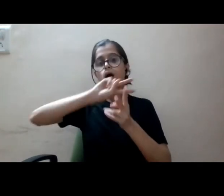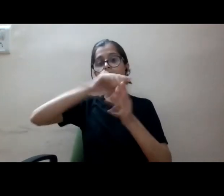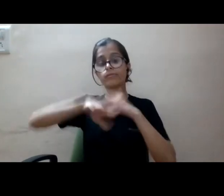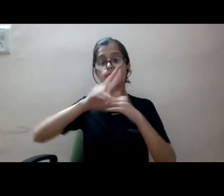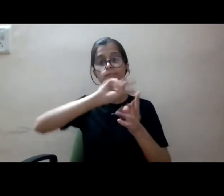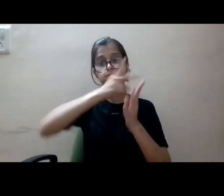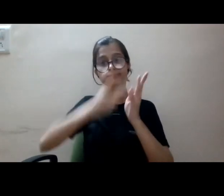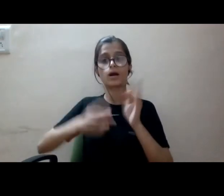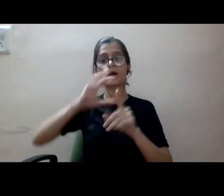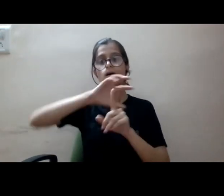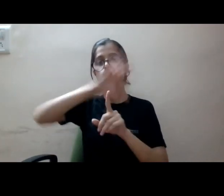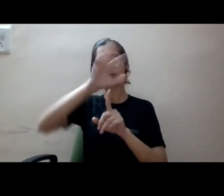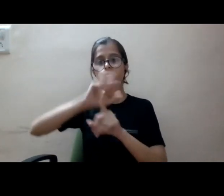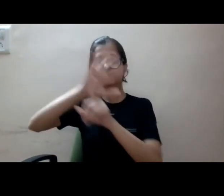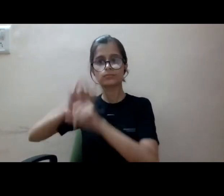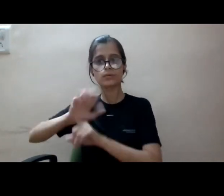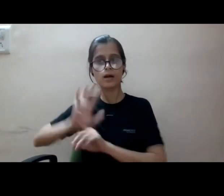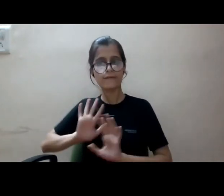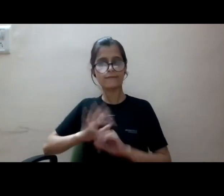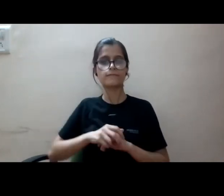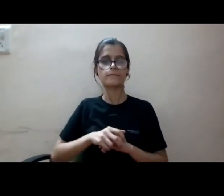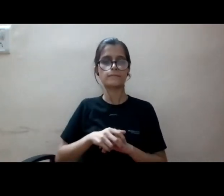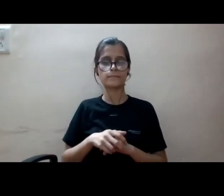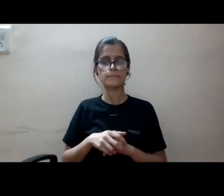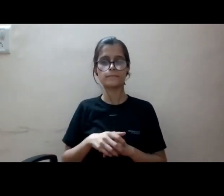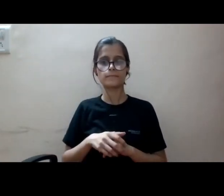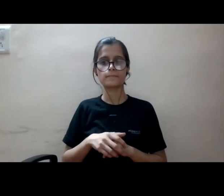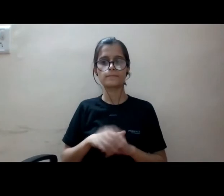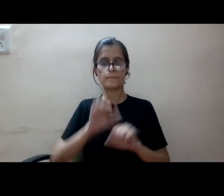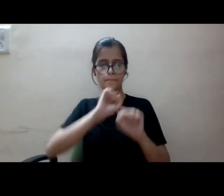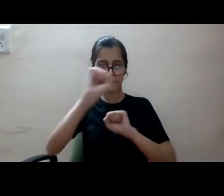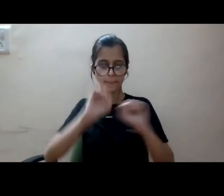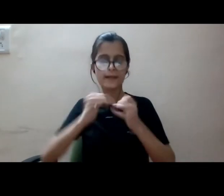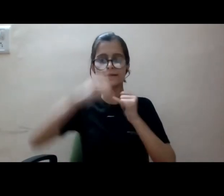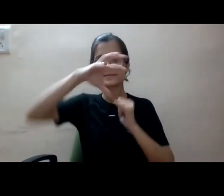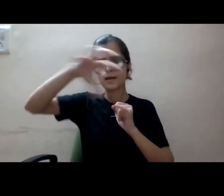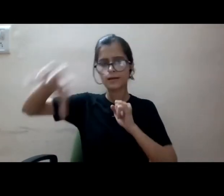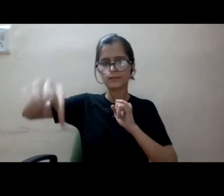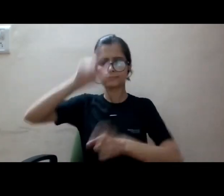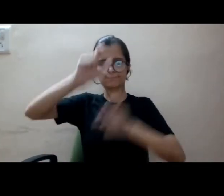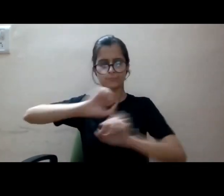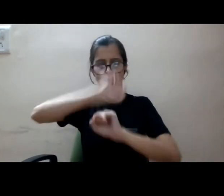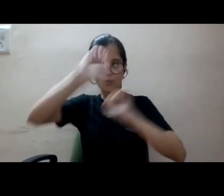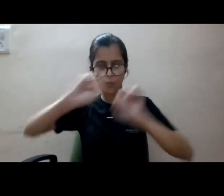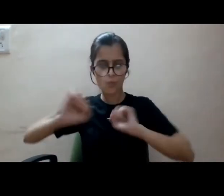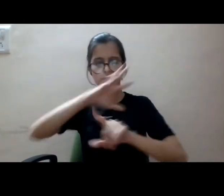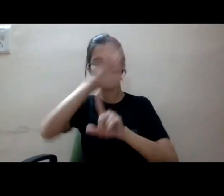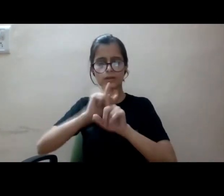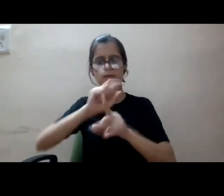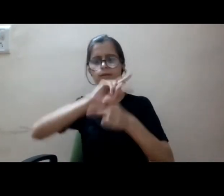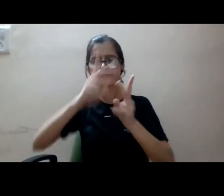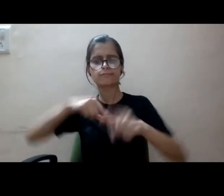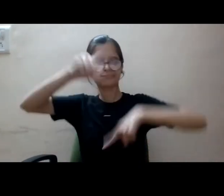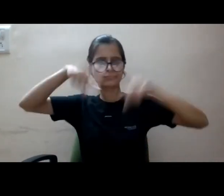Nation states are increasingly focused on historically marginalized people. And though this isn't universal,